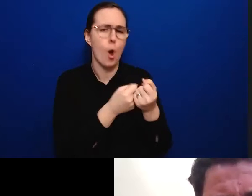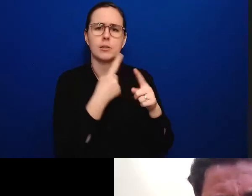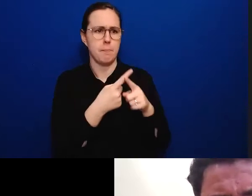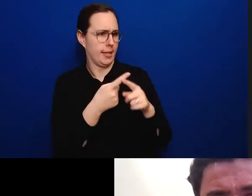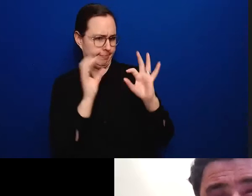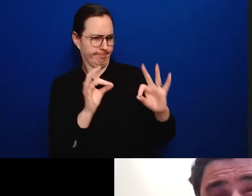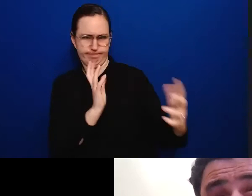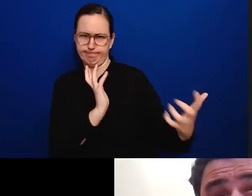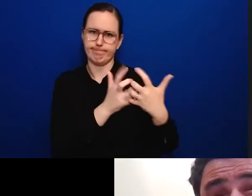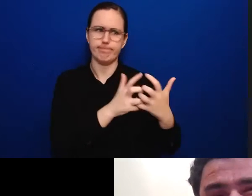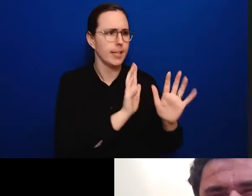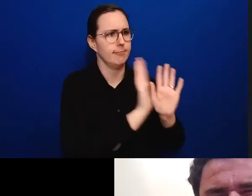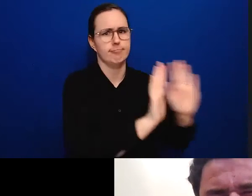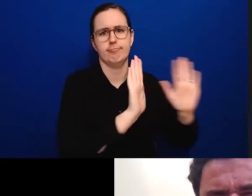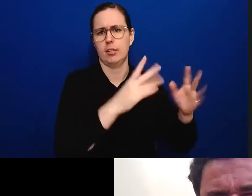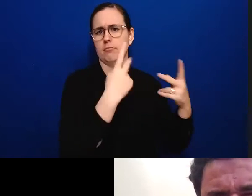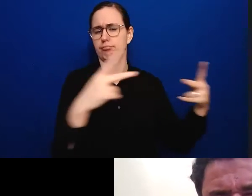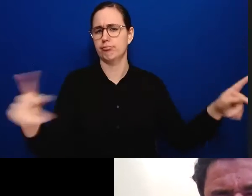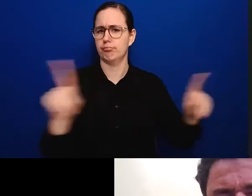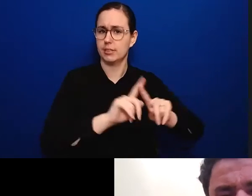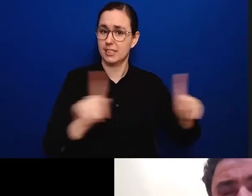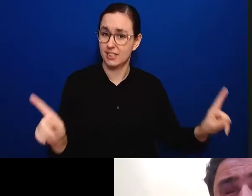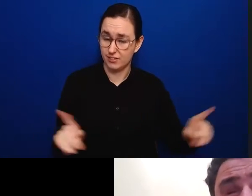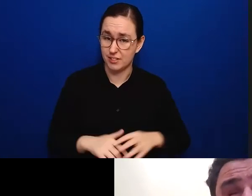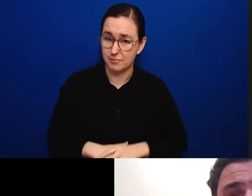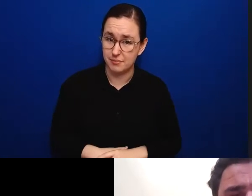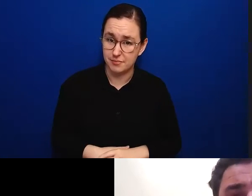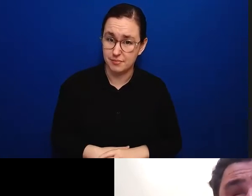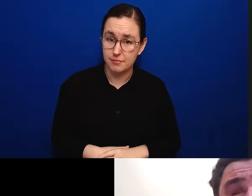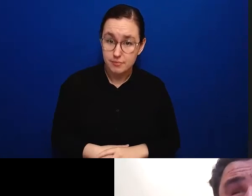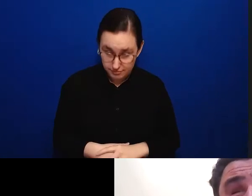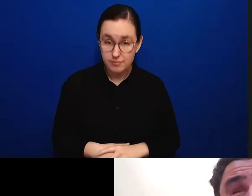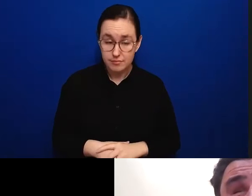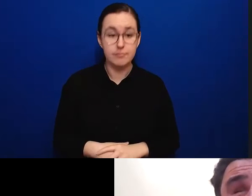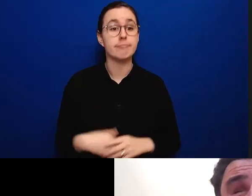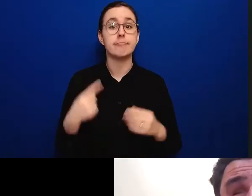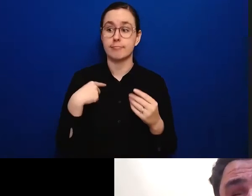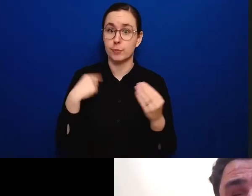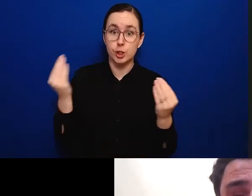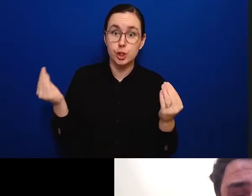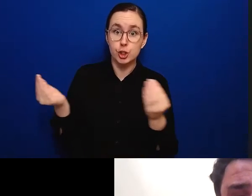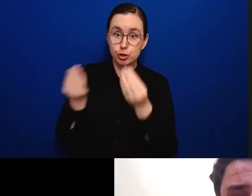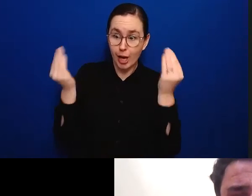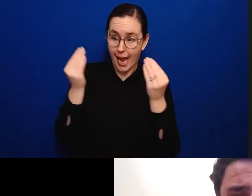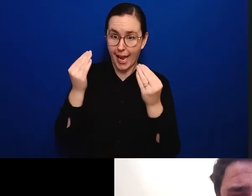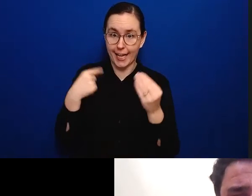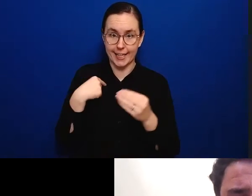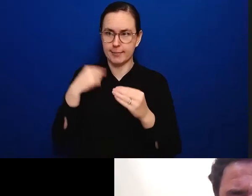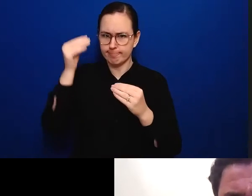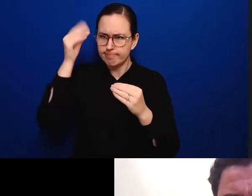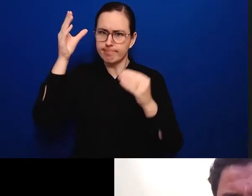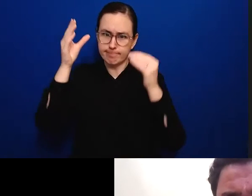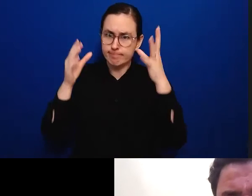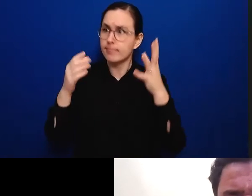really important because it's enabled me to support the inclusive social protection programs for persons with disabilities, like, for example, how